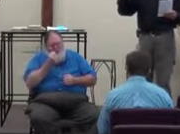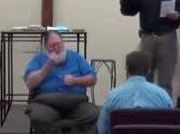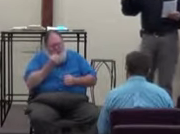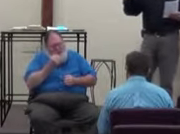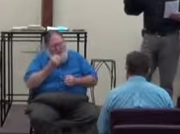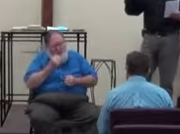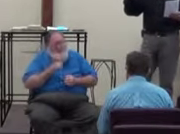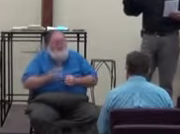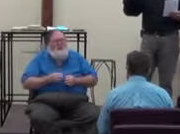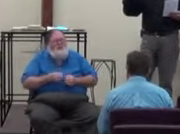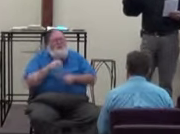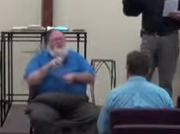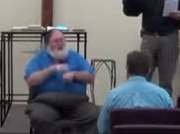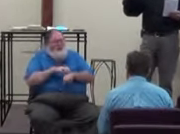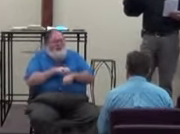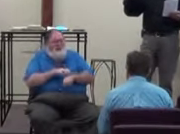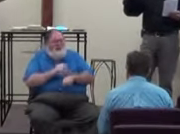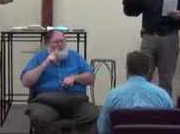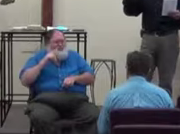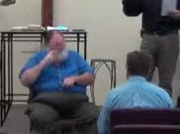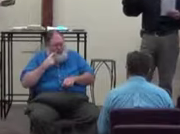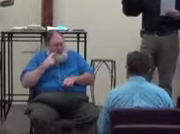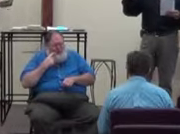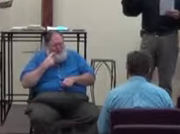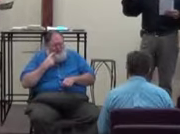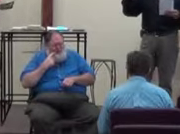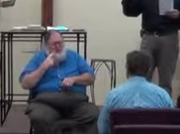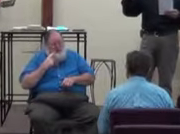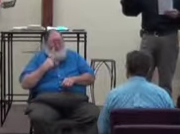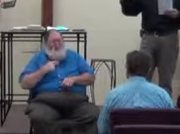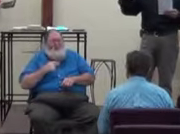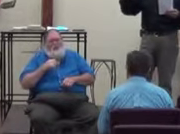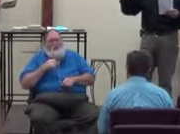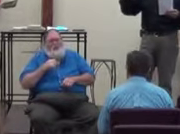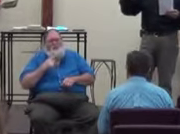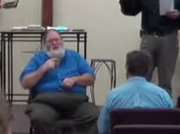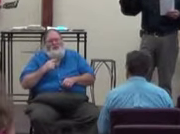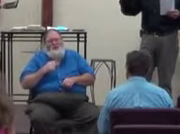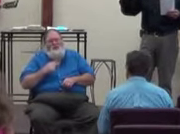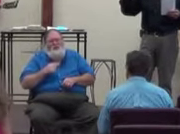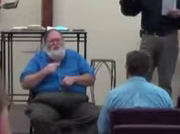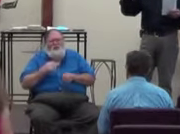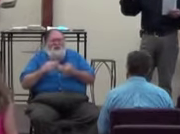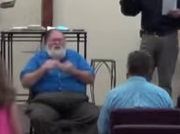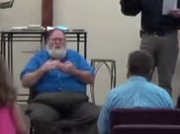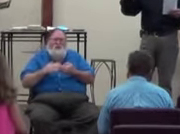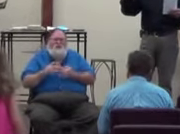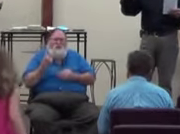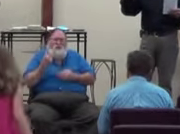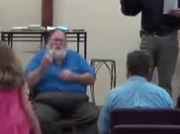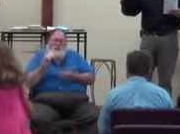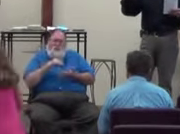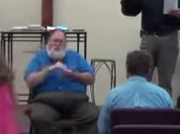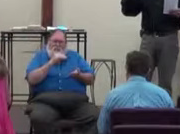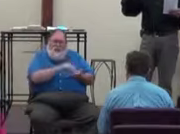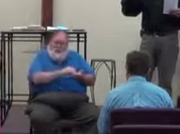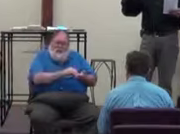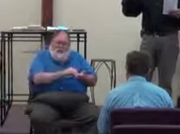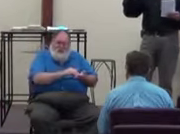to be almost 2 million people that will contract cancer, new people. And close